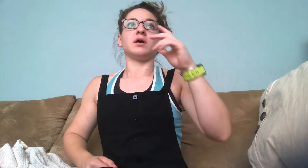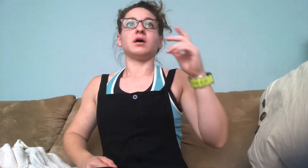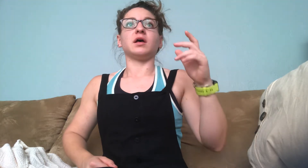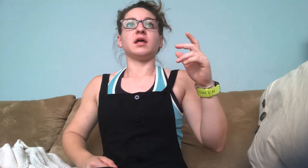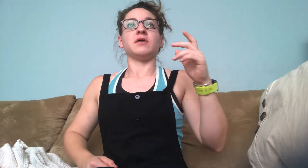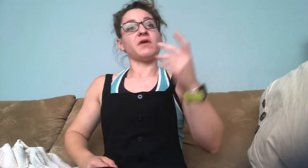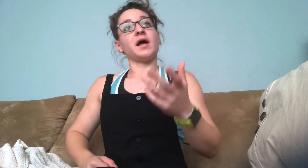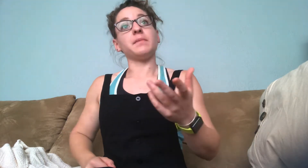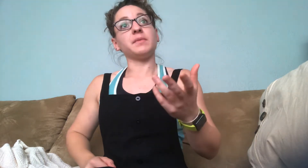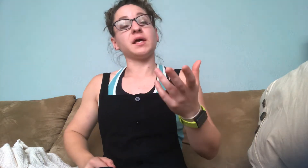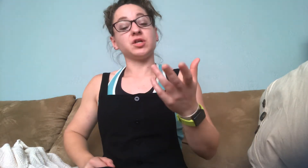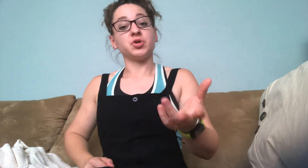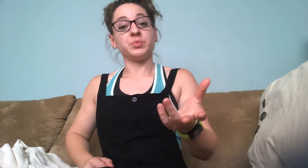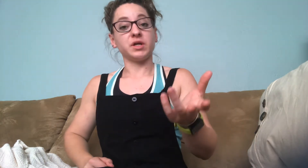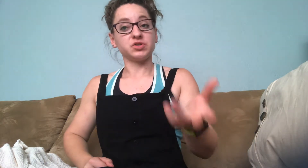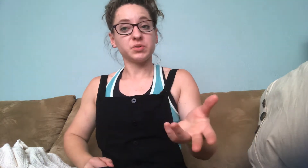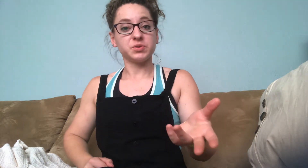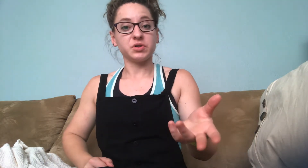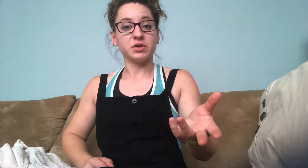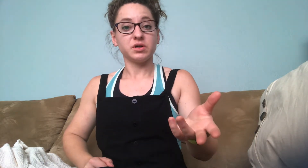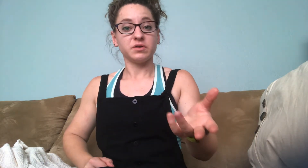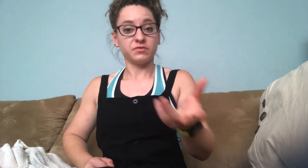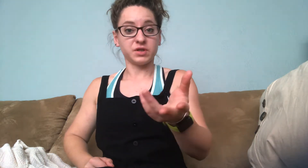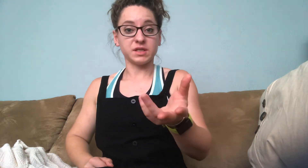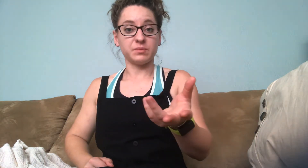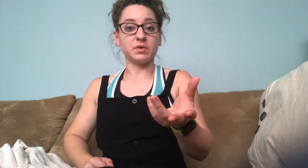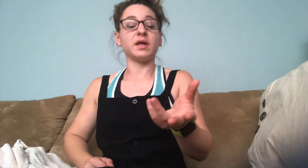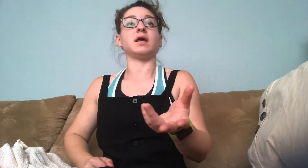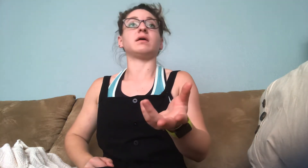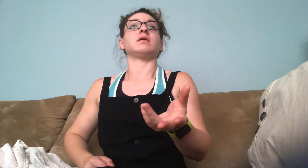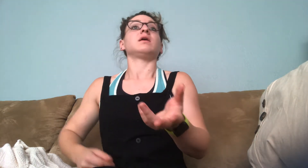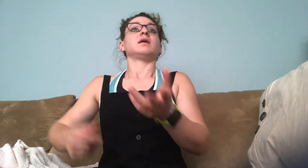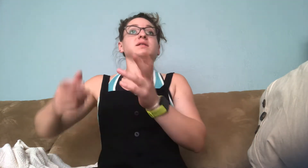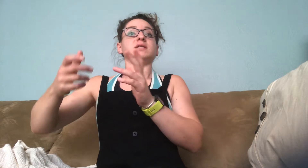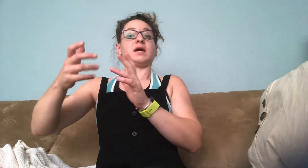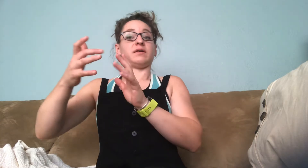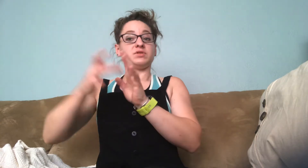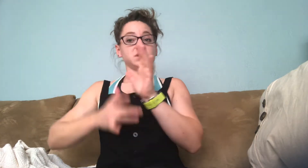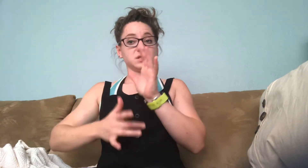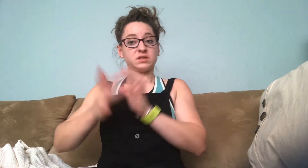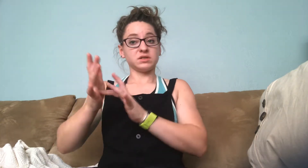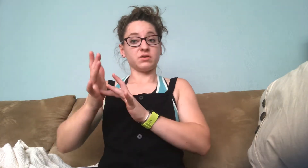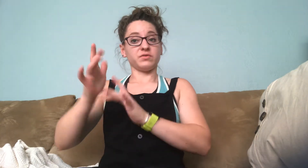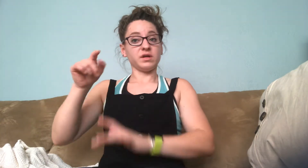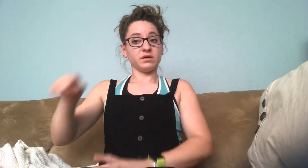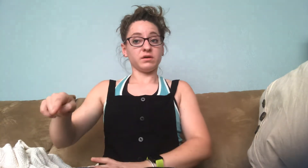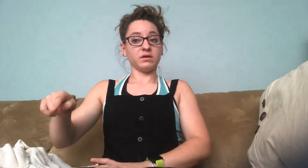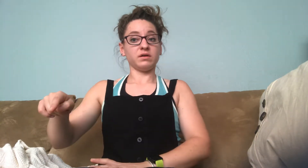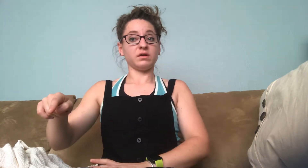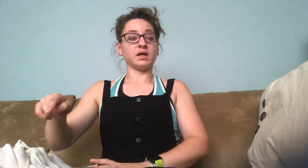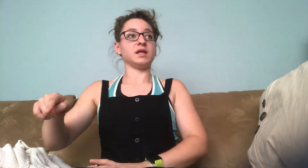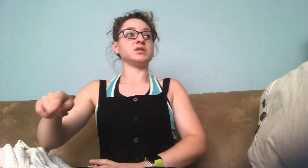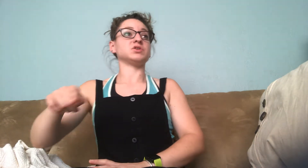or if I'm interpreting scripture, for example, and let's say I have Jesus over here, and